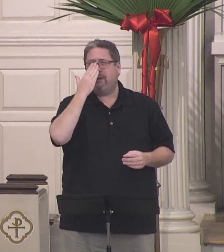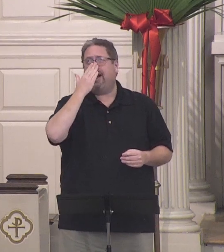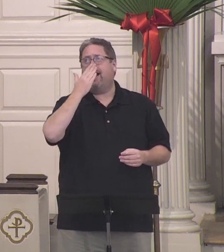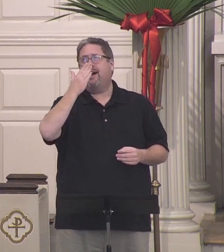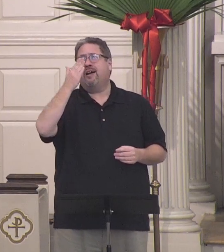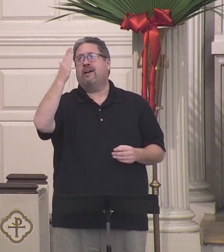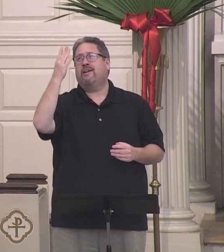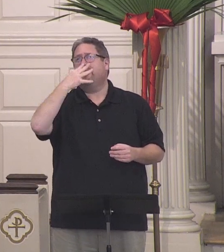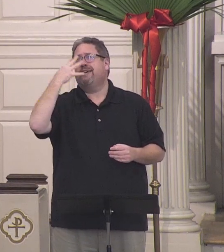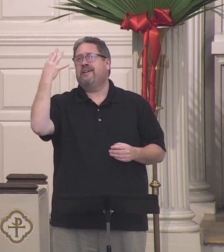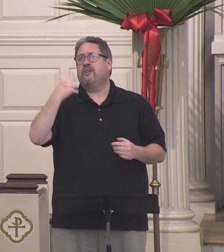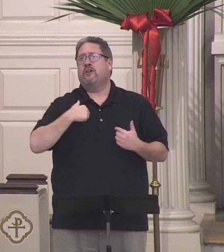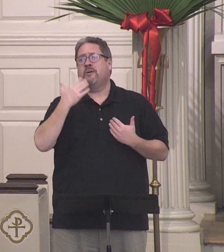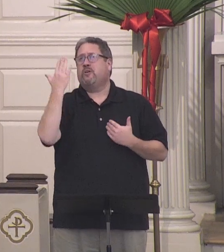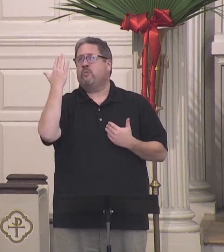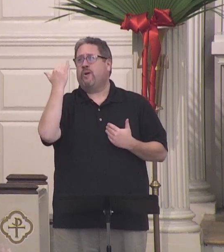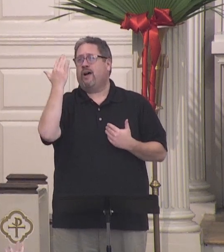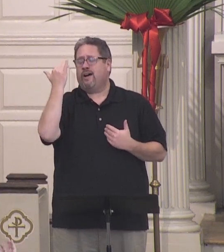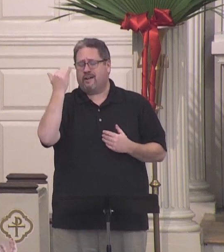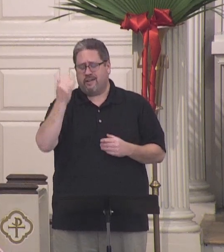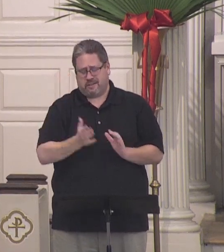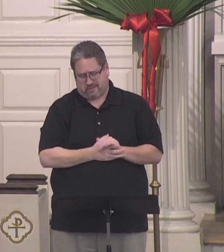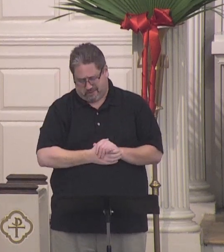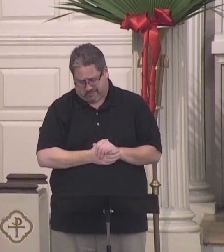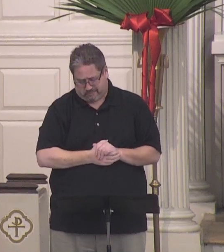God, my